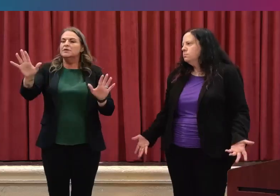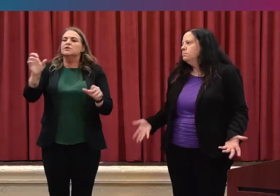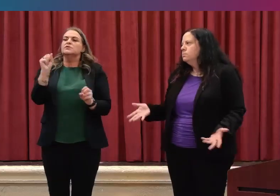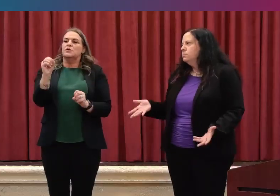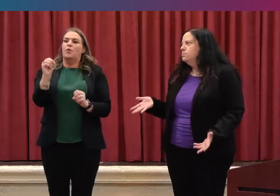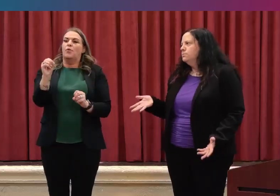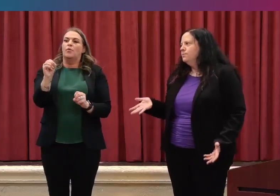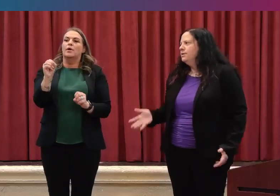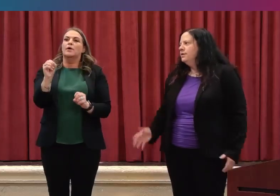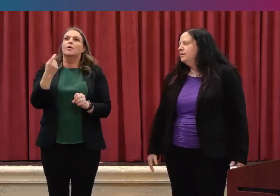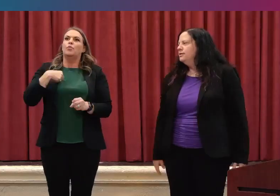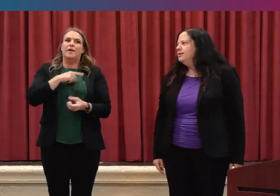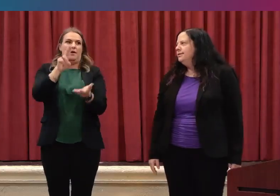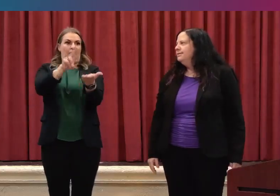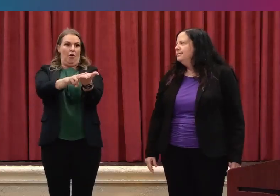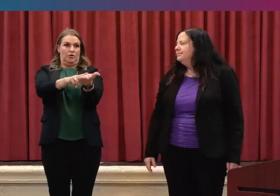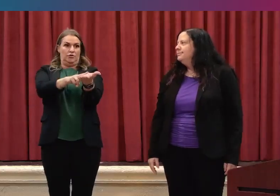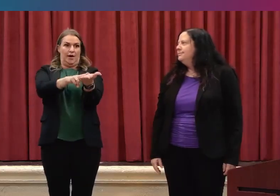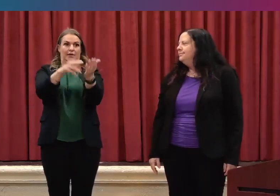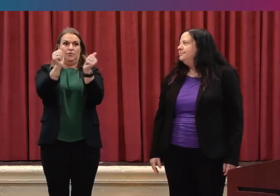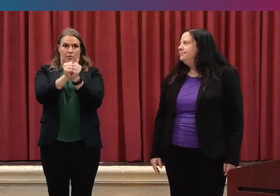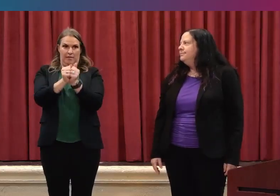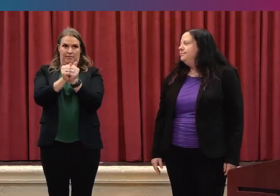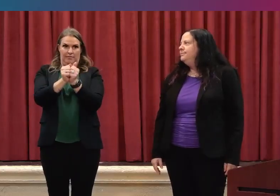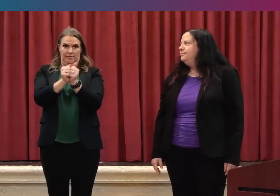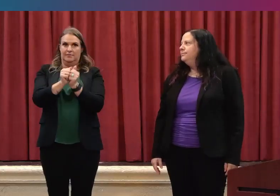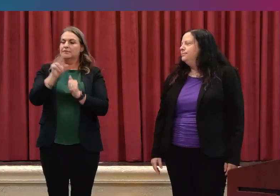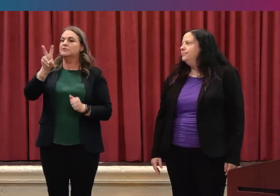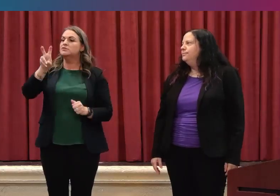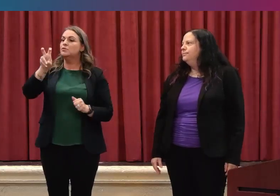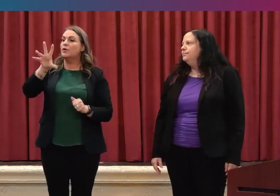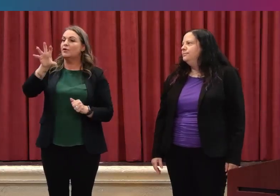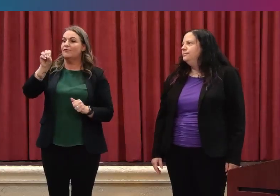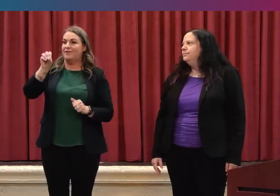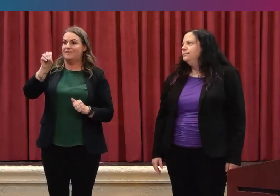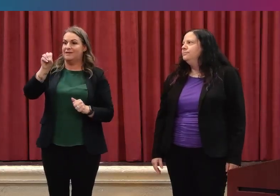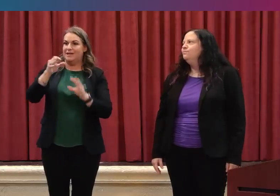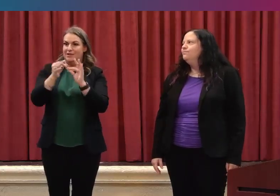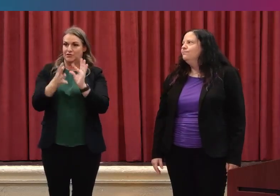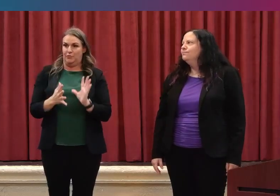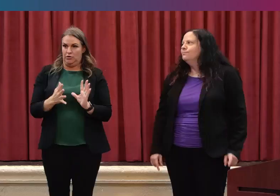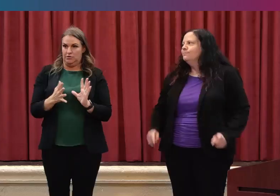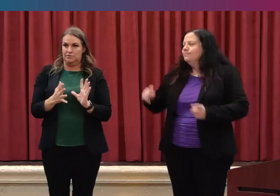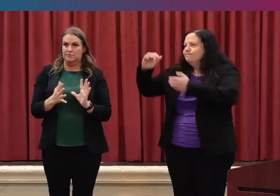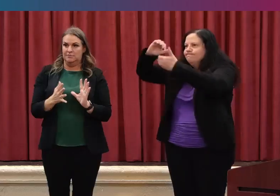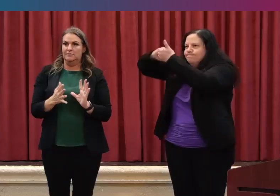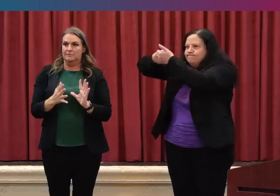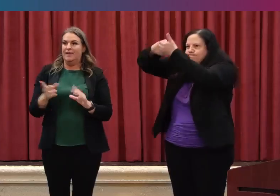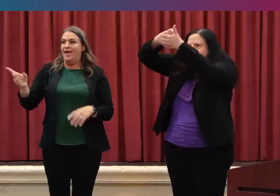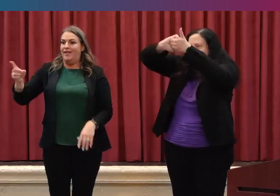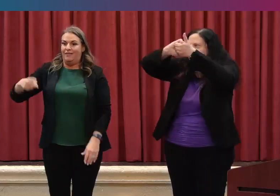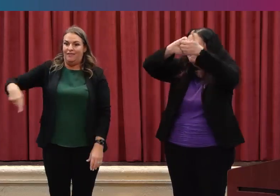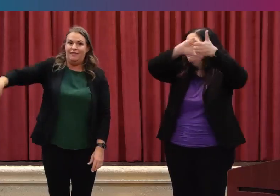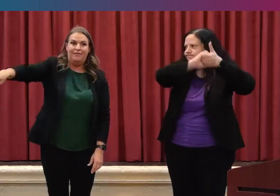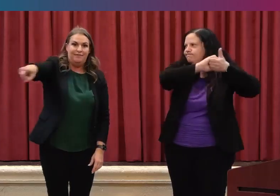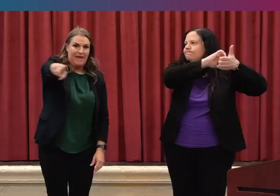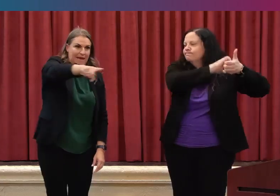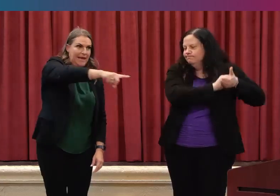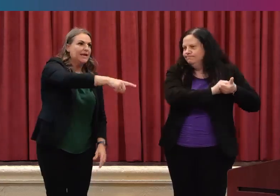so we don't just refer those 3 out. We contract with 250 individual interpreters in the